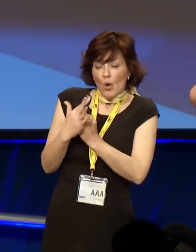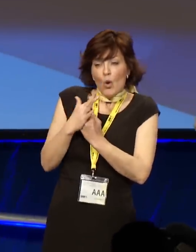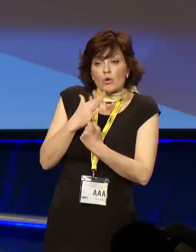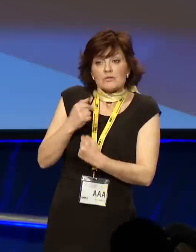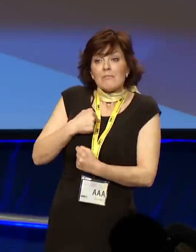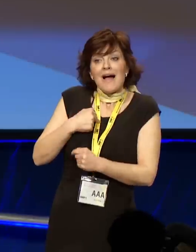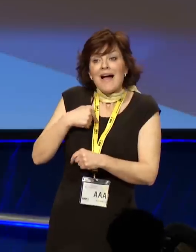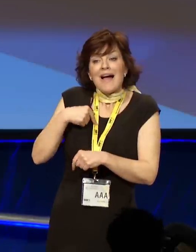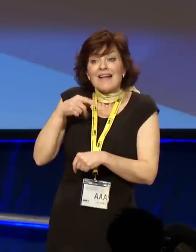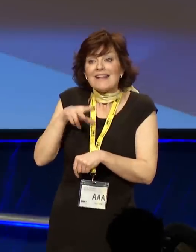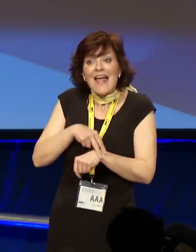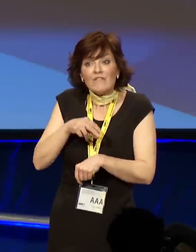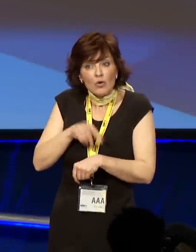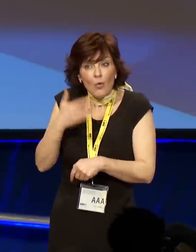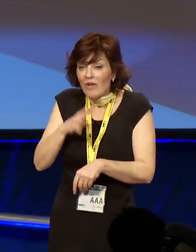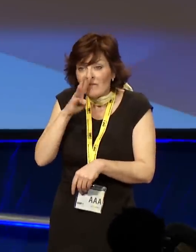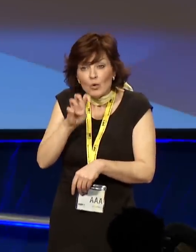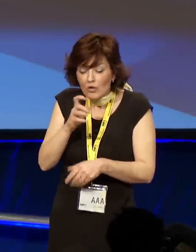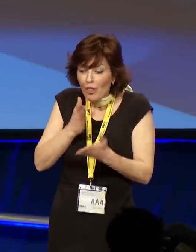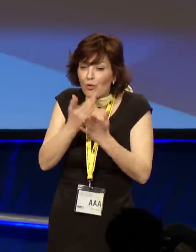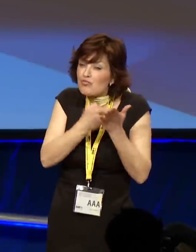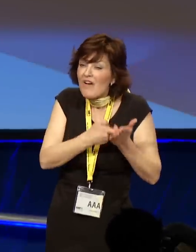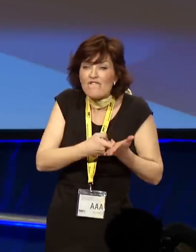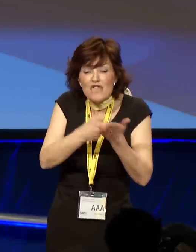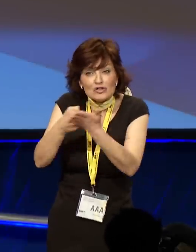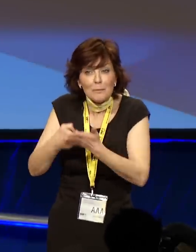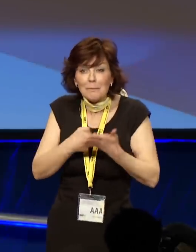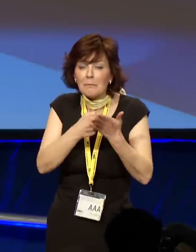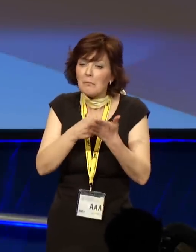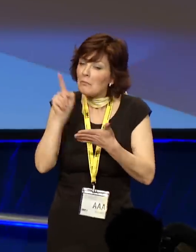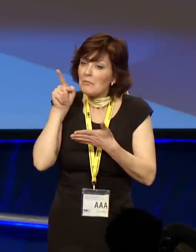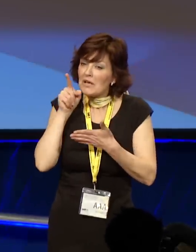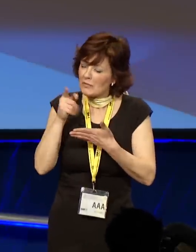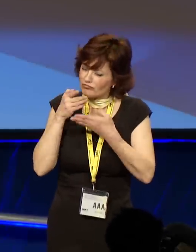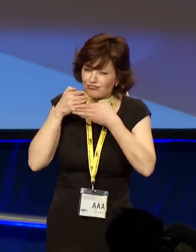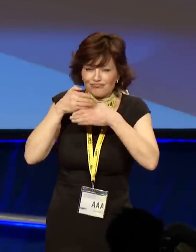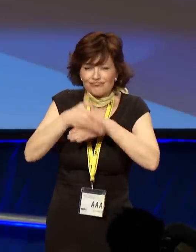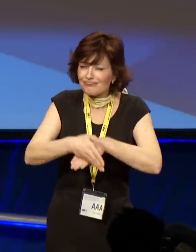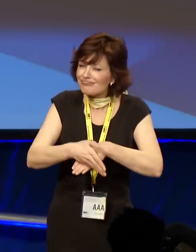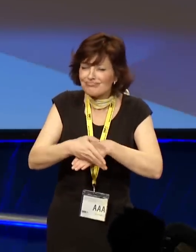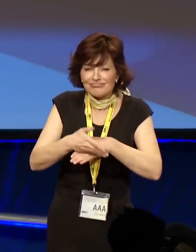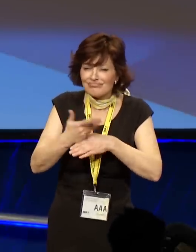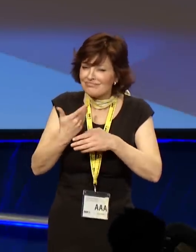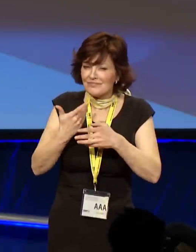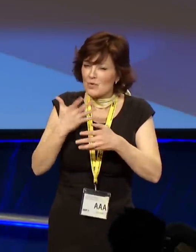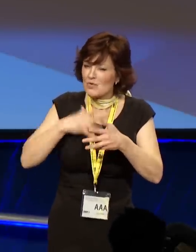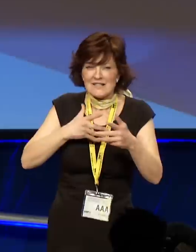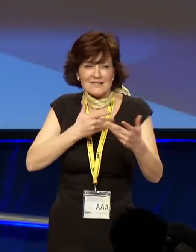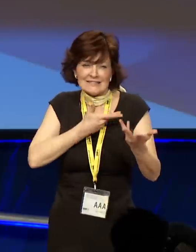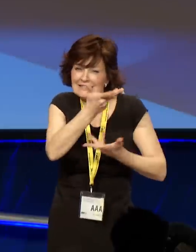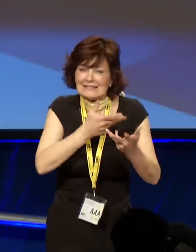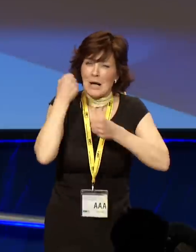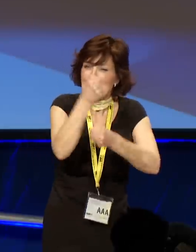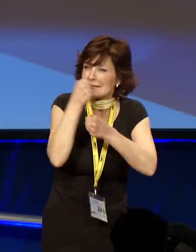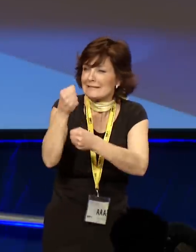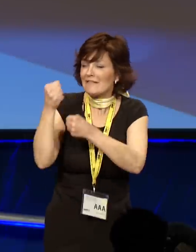was 14 during the referendum, and he worked really hard to get a yes, but as we